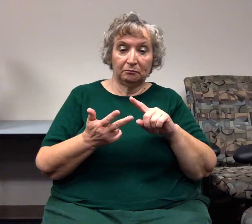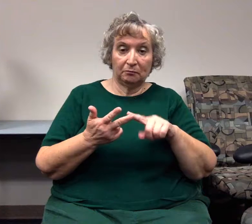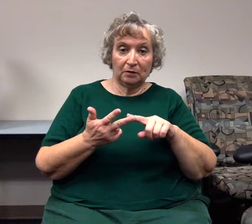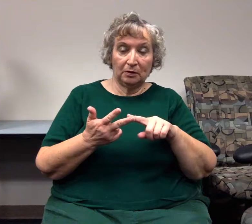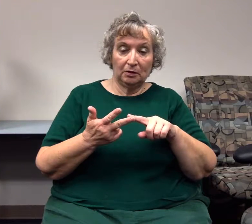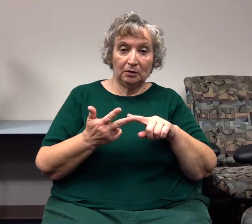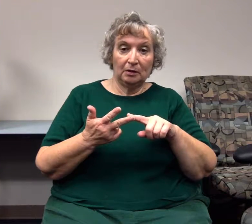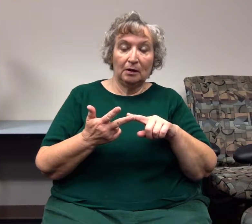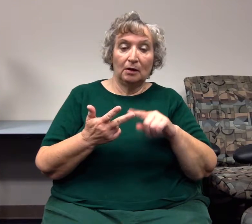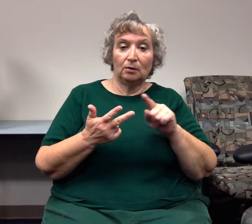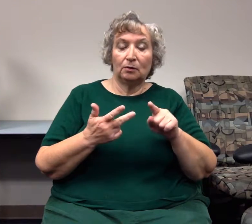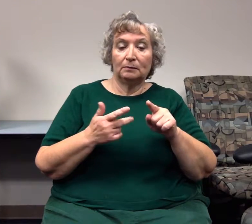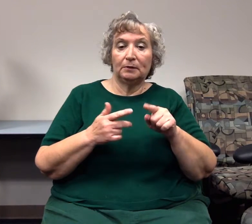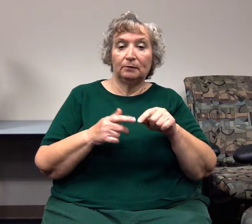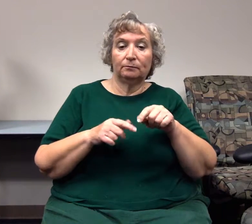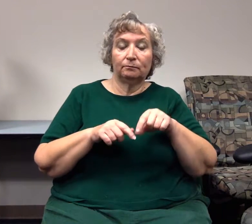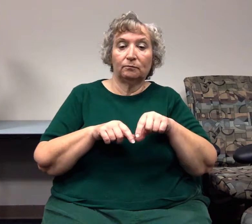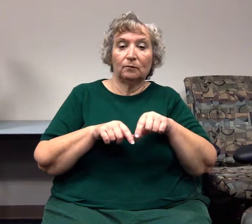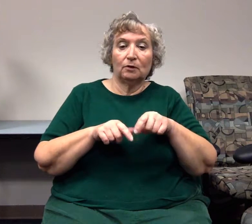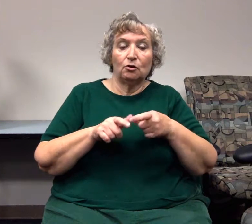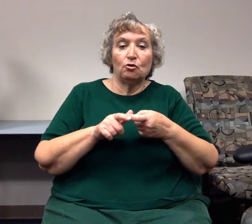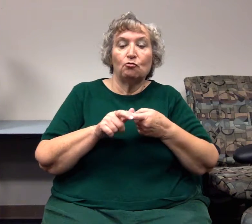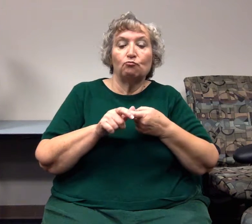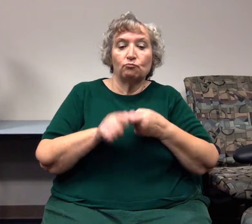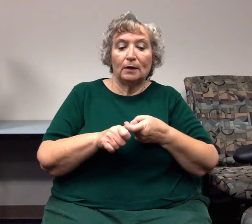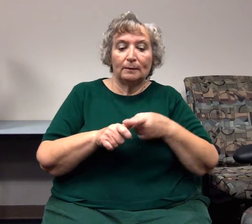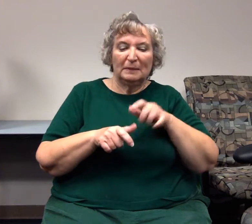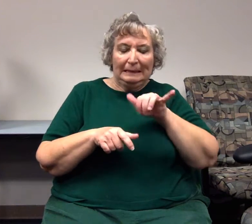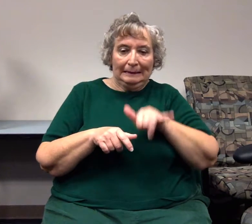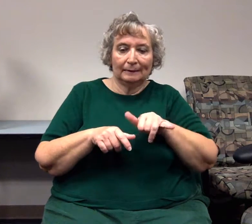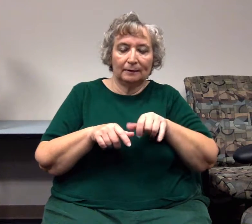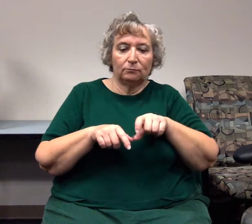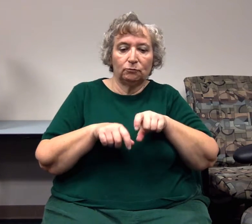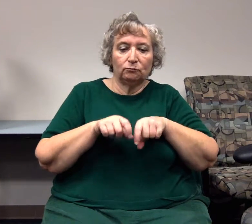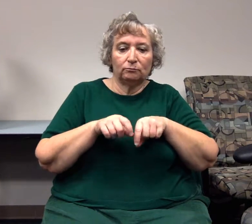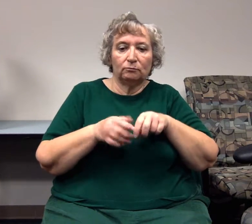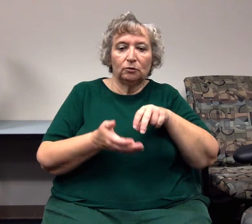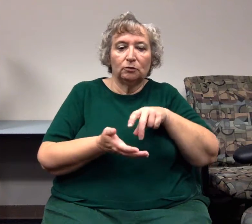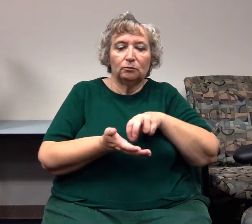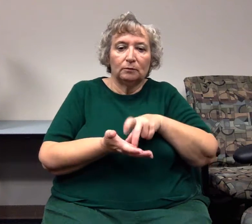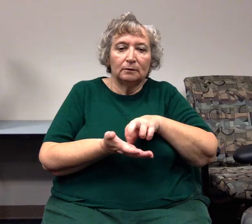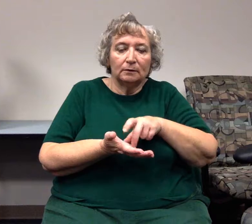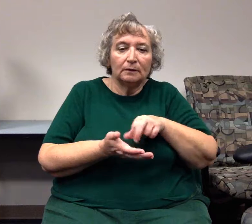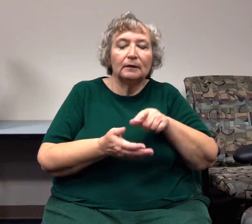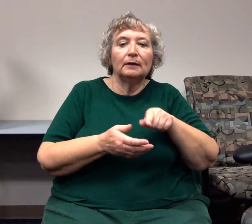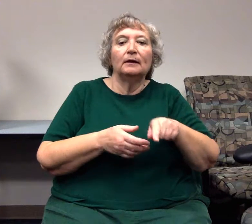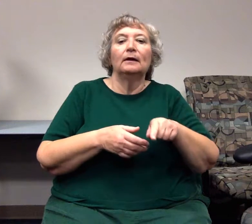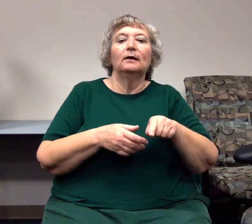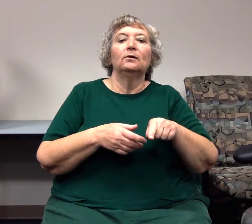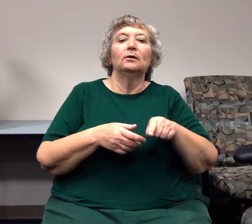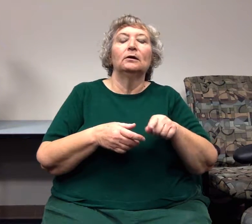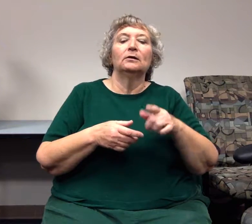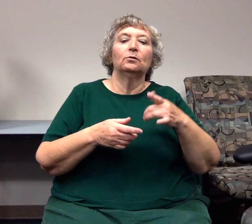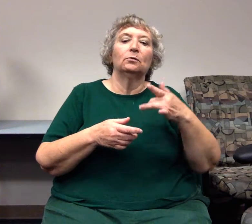And so what we'll do is we'll measure how fast or how slow we breathe in and